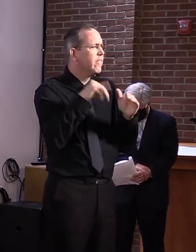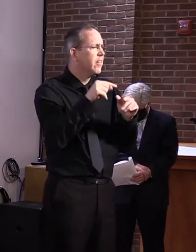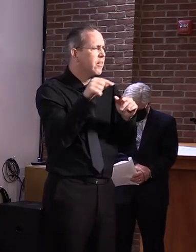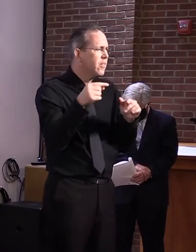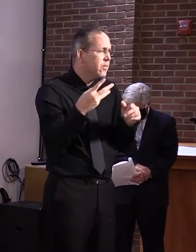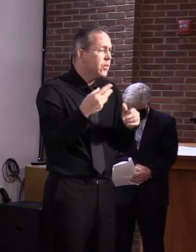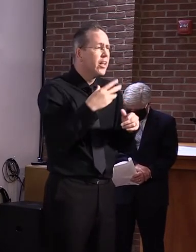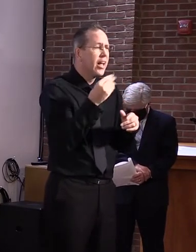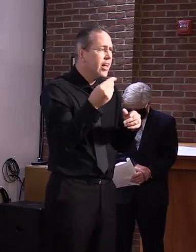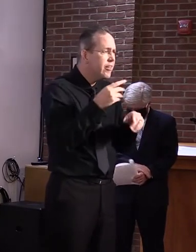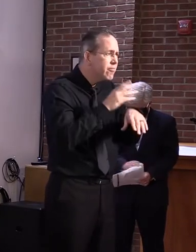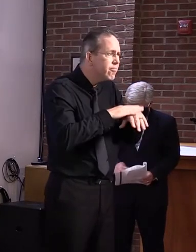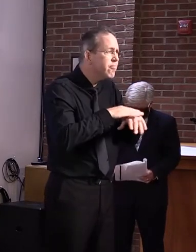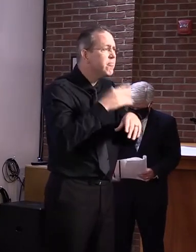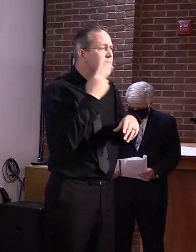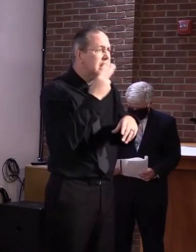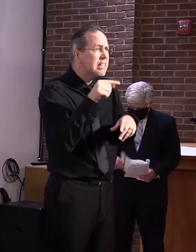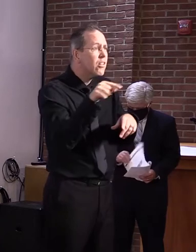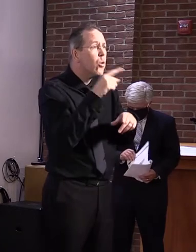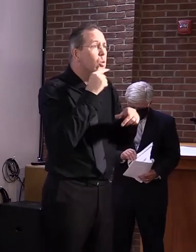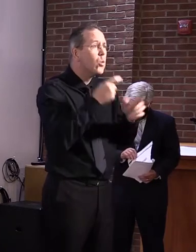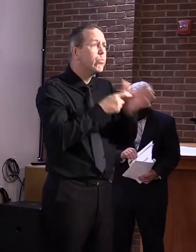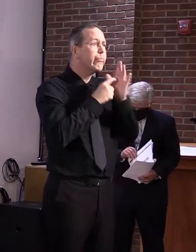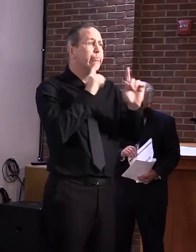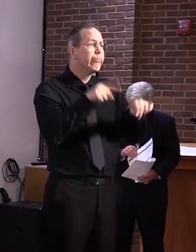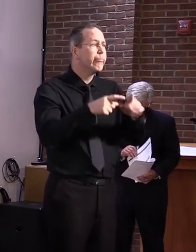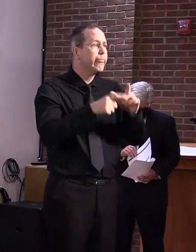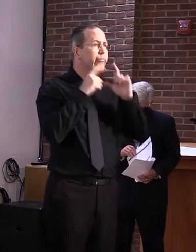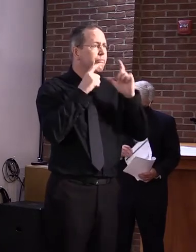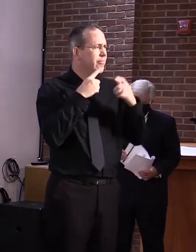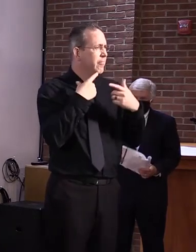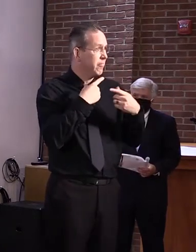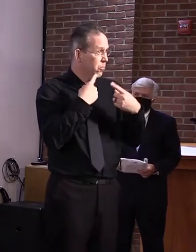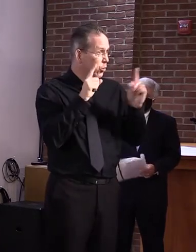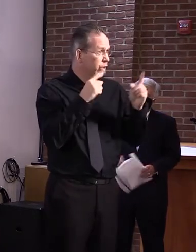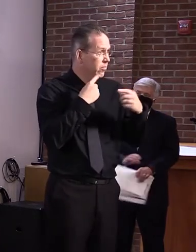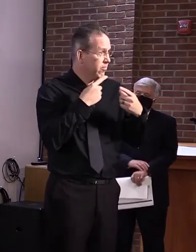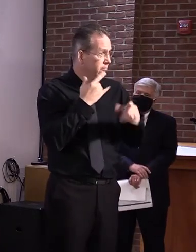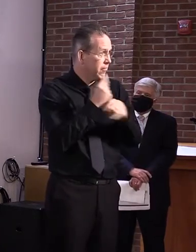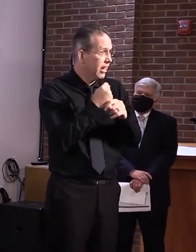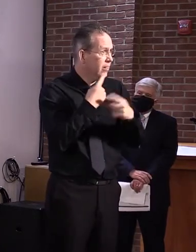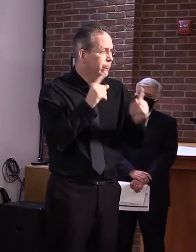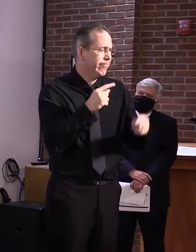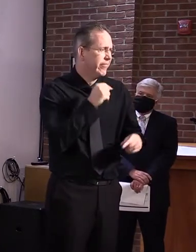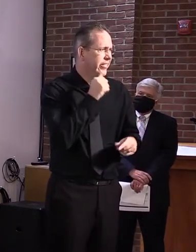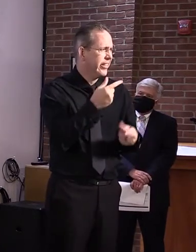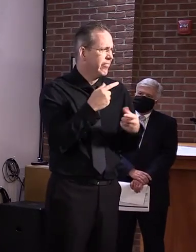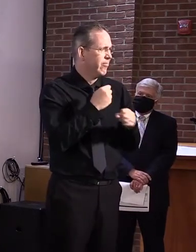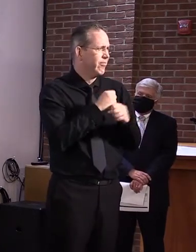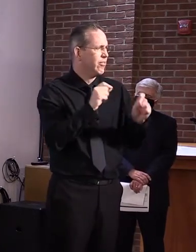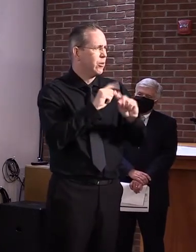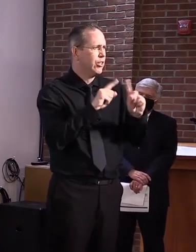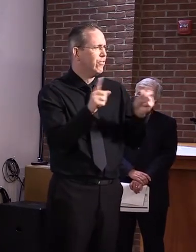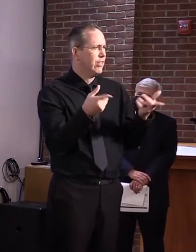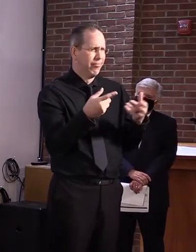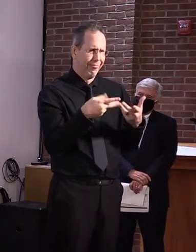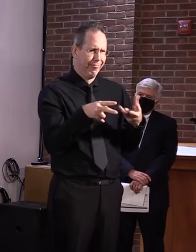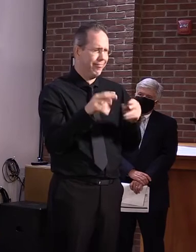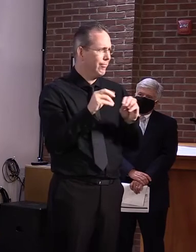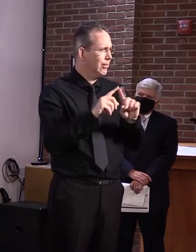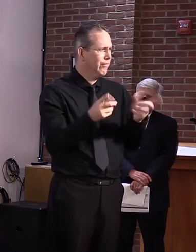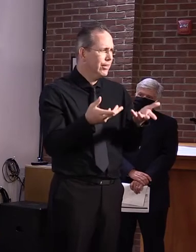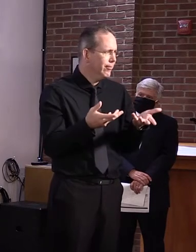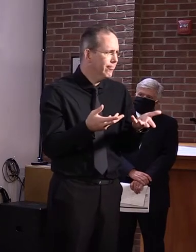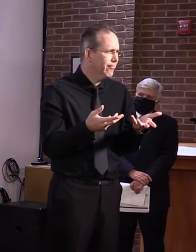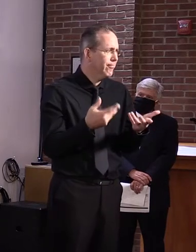problematic, there's a lot of friction, frustration, and so forth. And I would rather us have